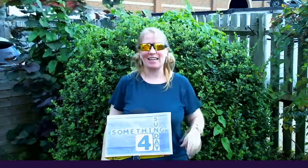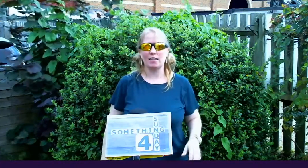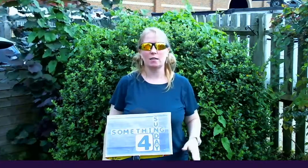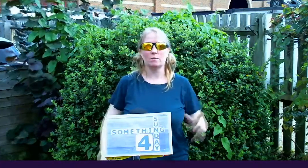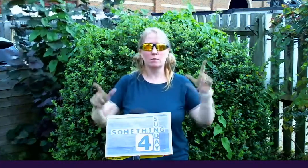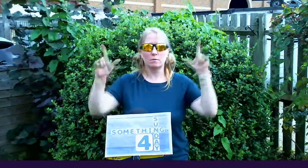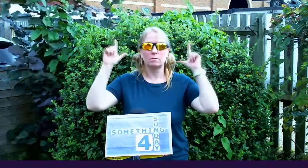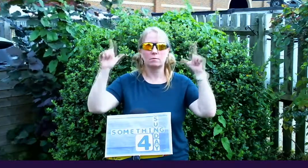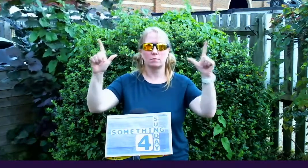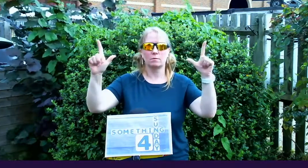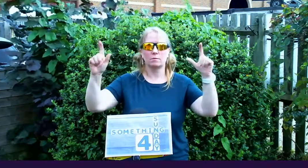John 3:16